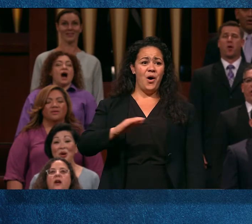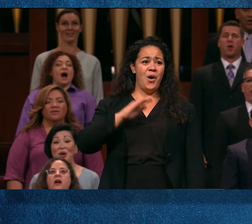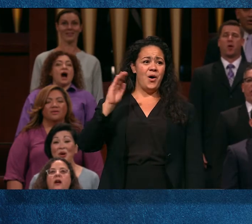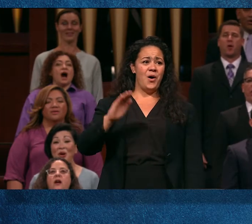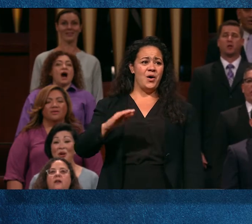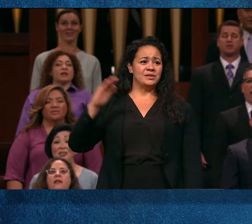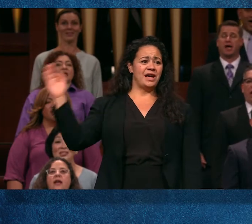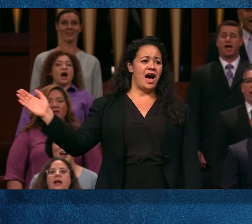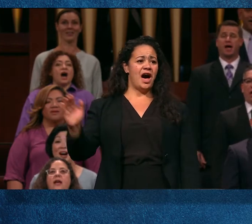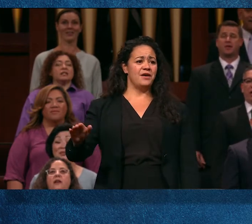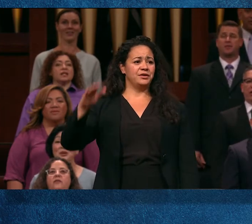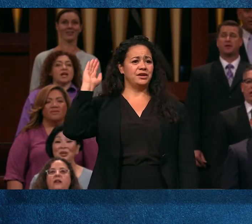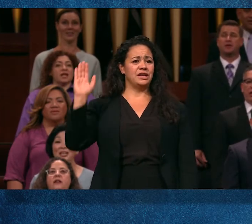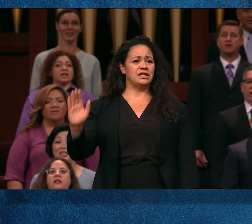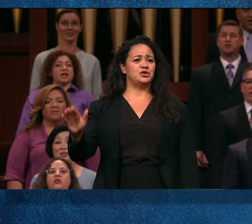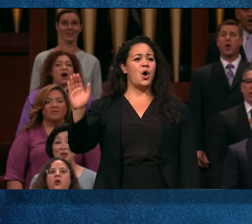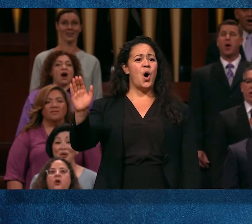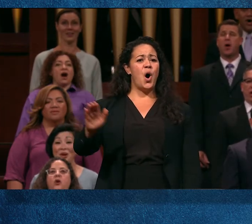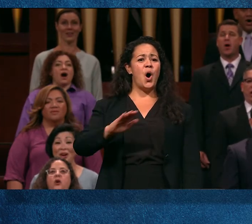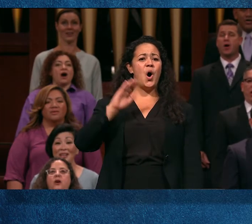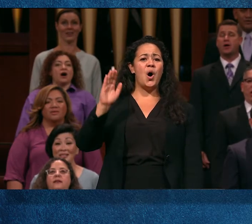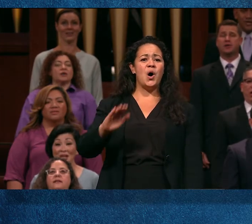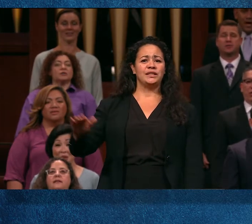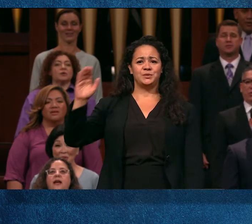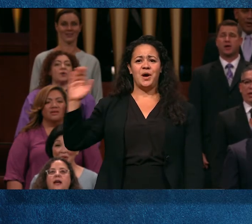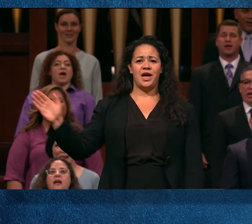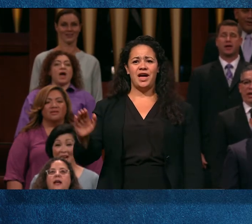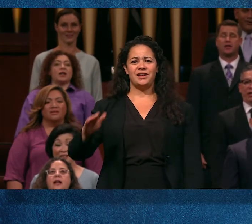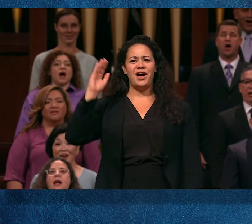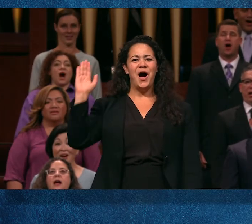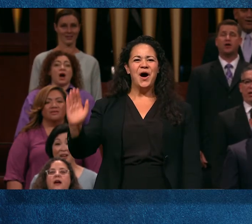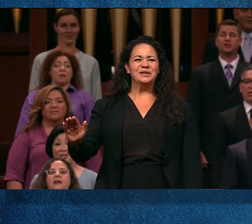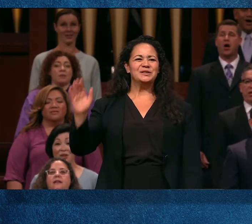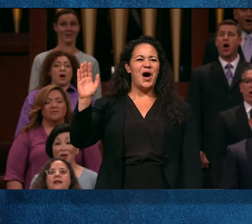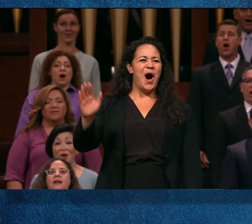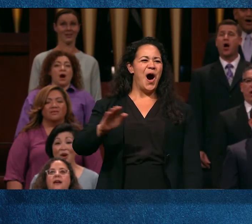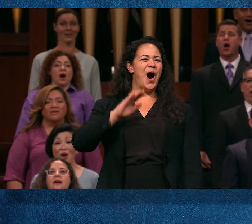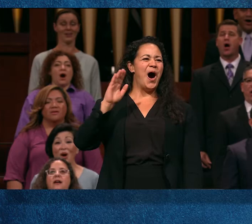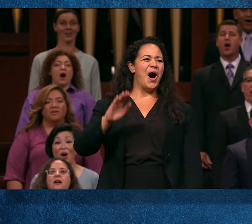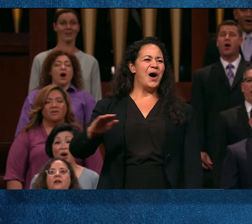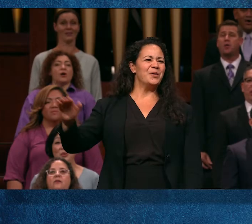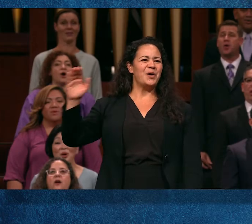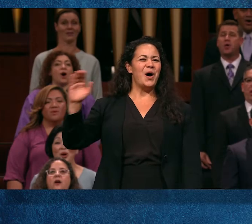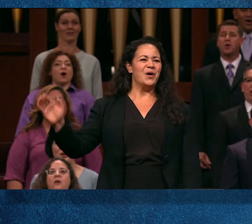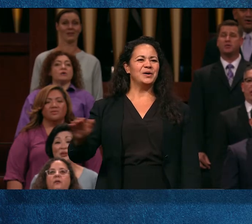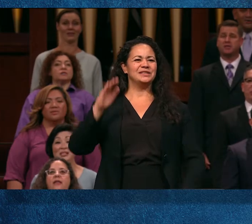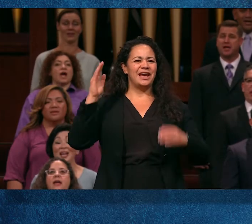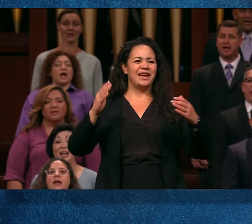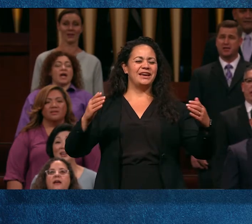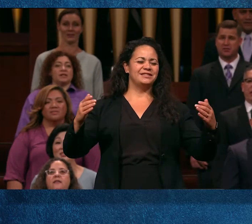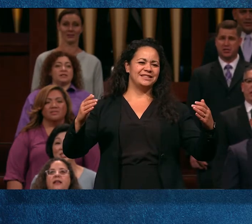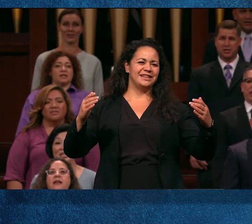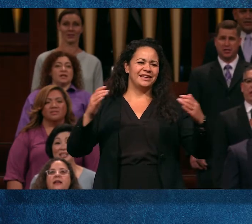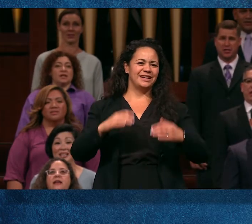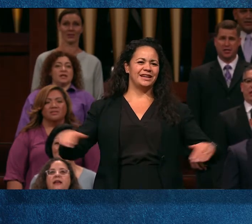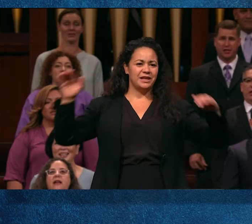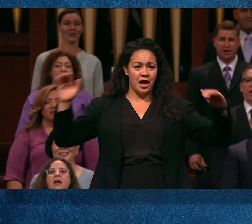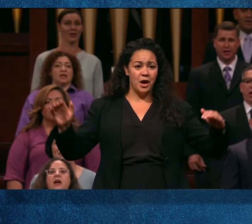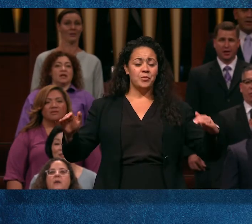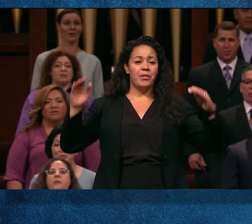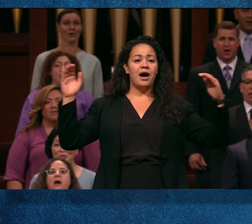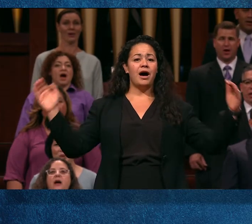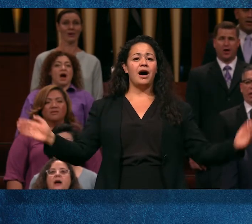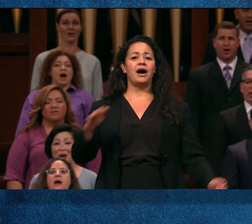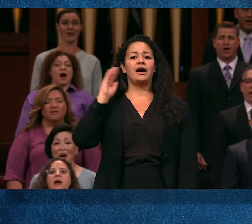those that rejoice, With us all as they sing,